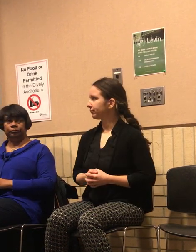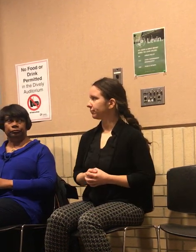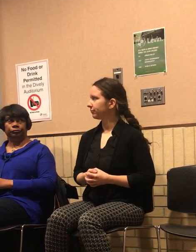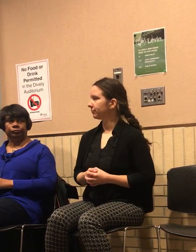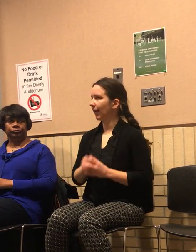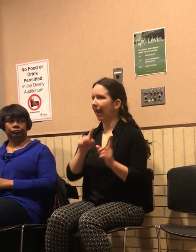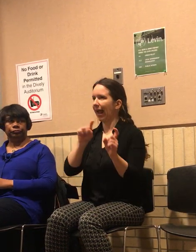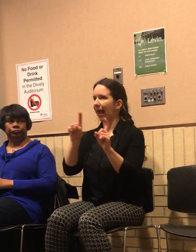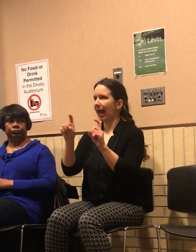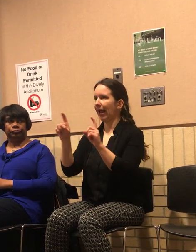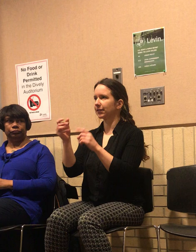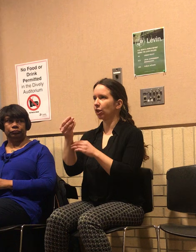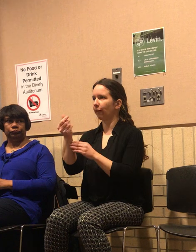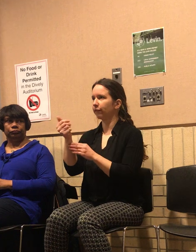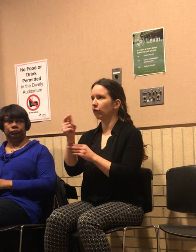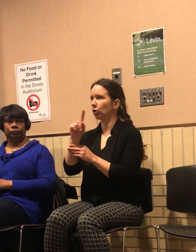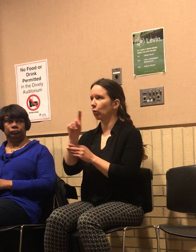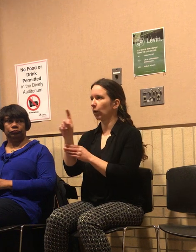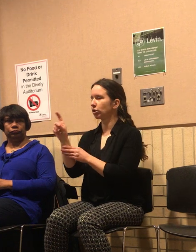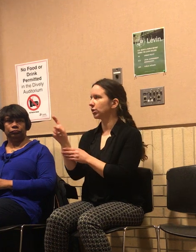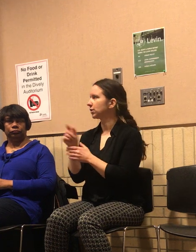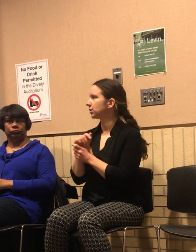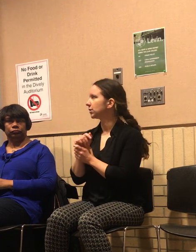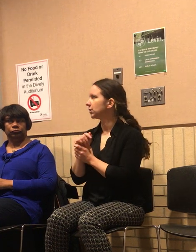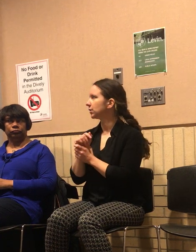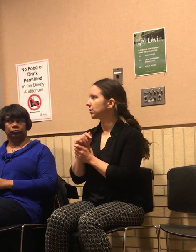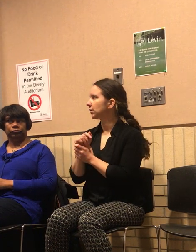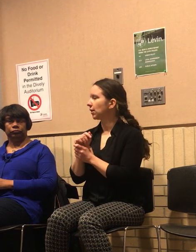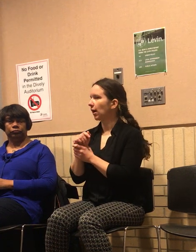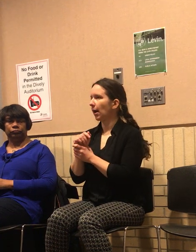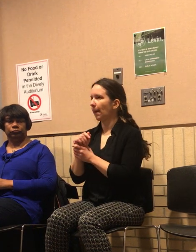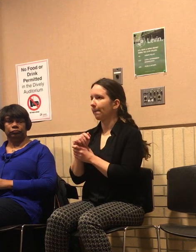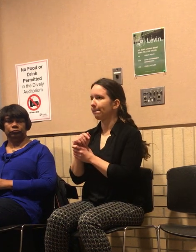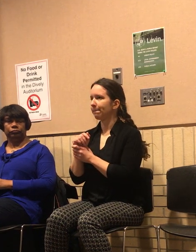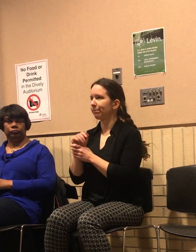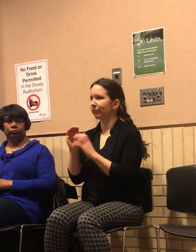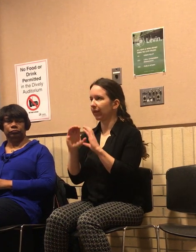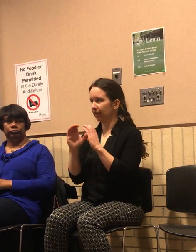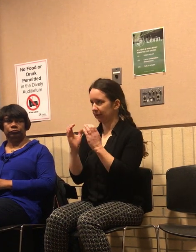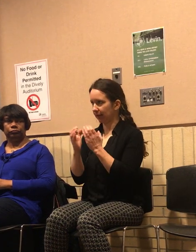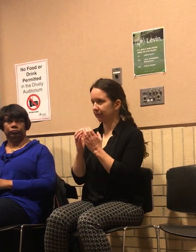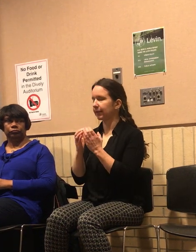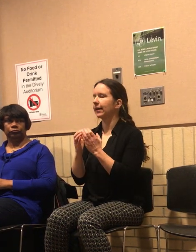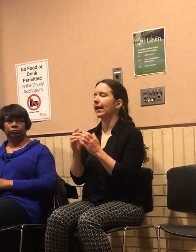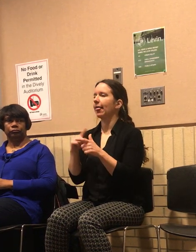couple questions about the class, and then I'm going to talk a little bit about myself.